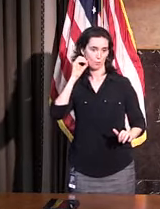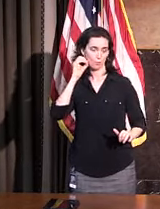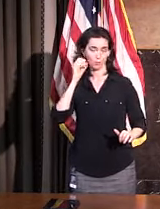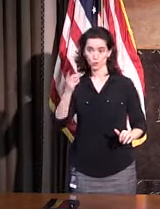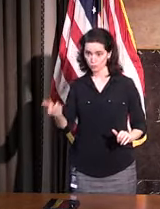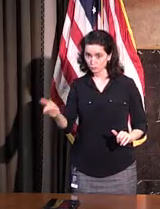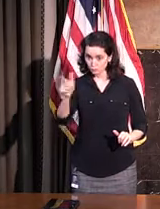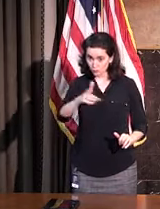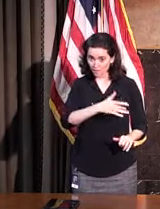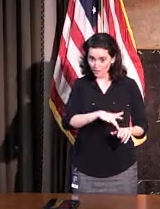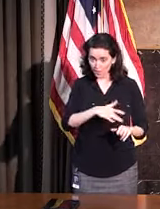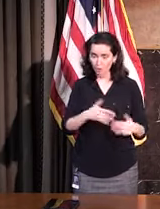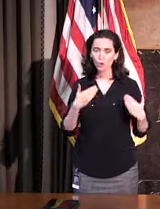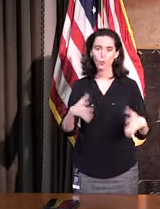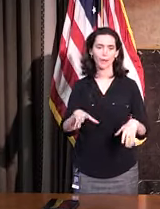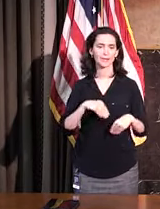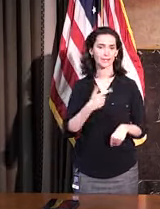when it is your turn.